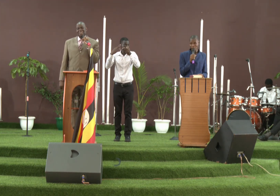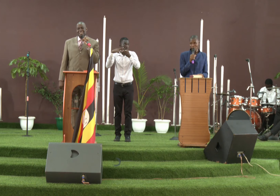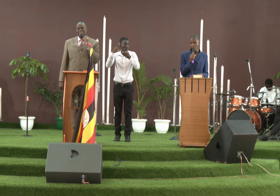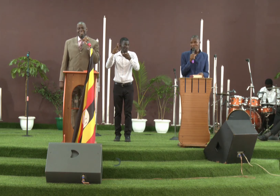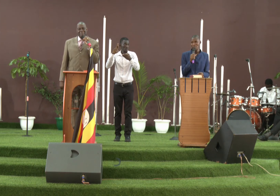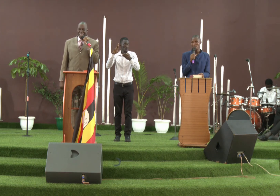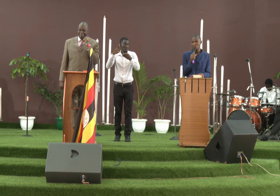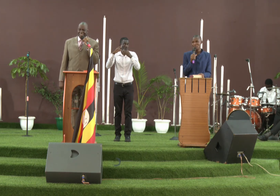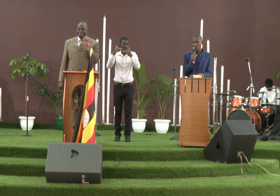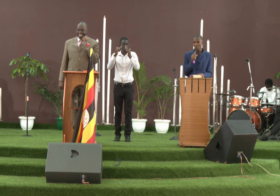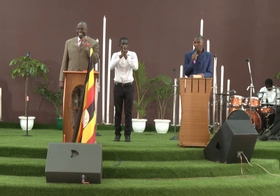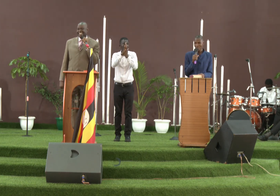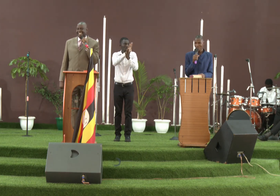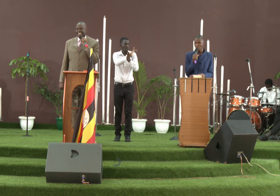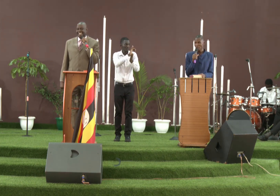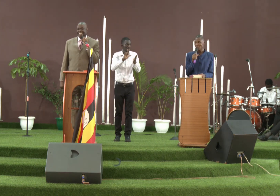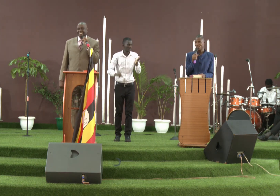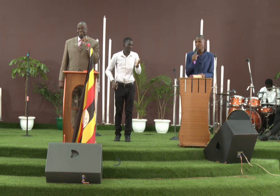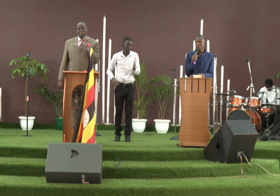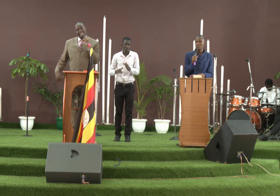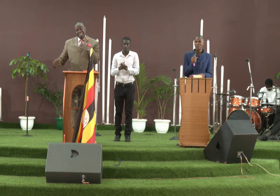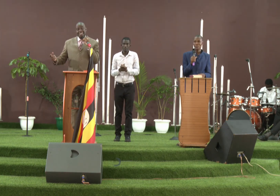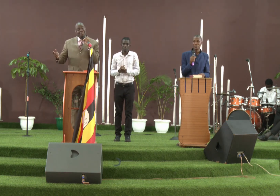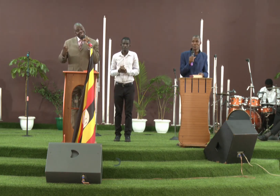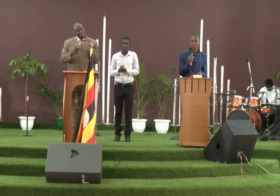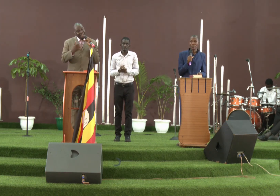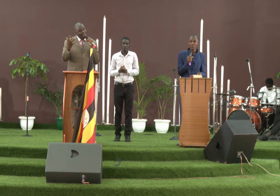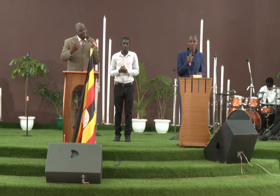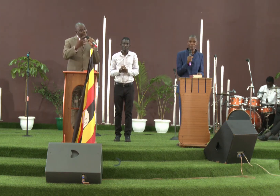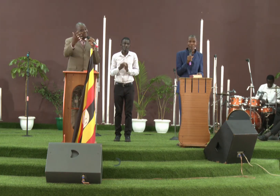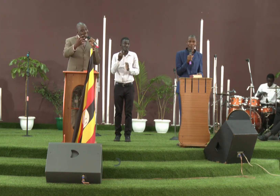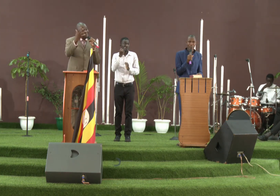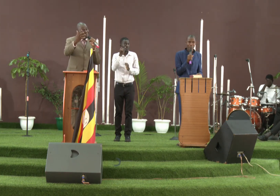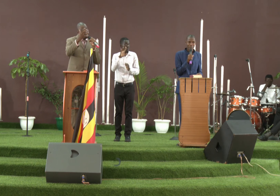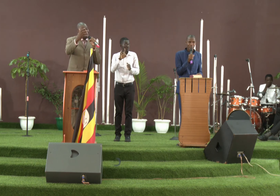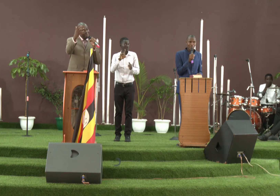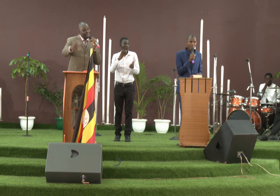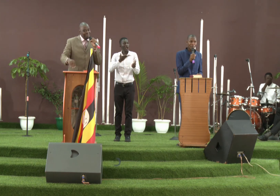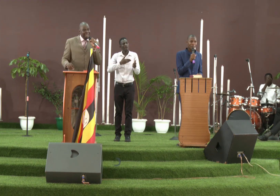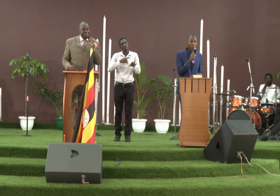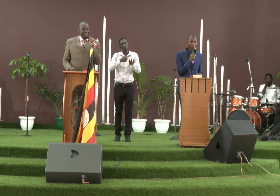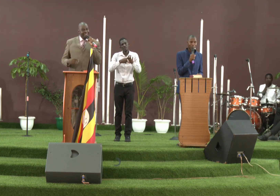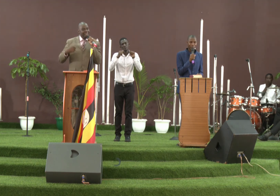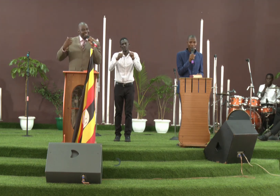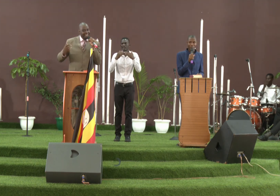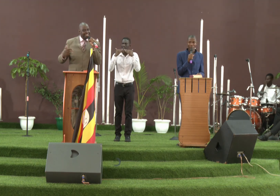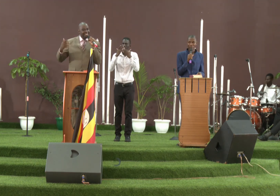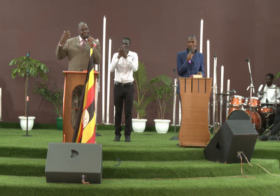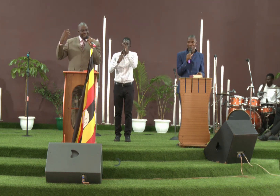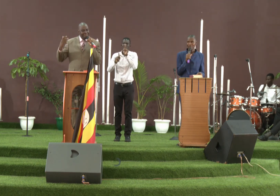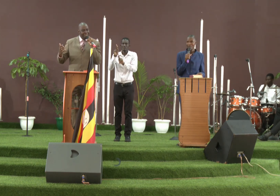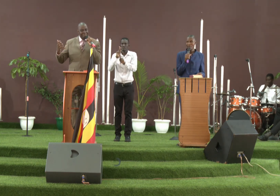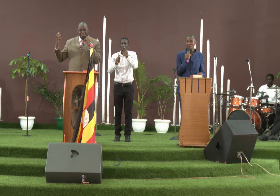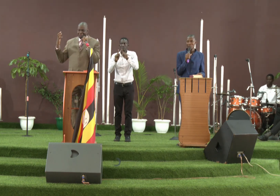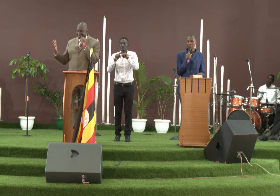of thanksgiving. Kama yevazwe. Amen. Mufuna yaka sero sima ya abantu abenja urunga mkama waku yamba. Na ye mbade nange